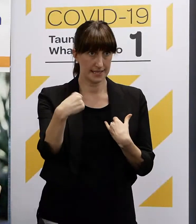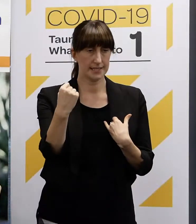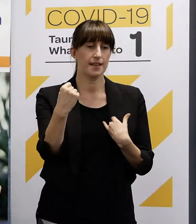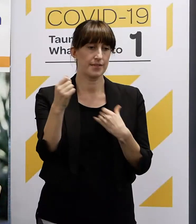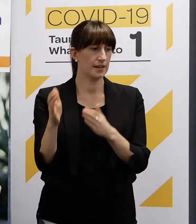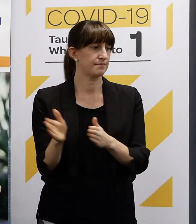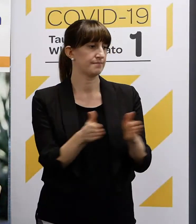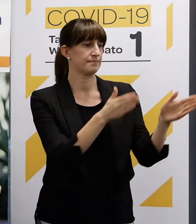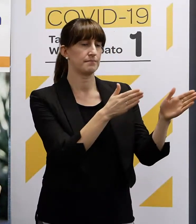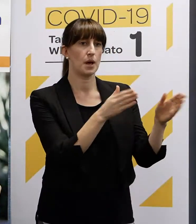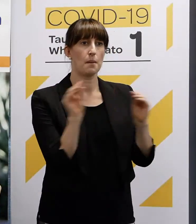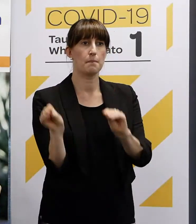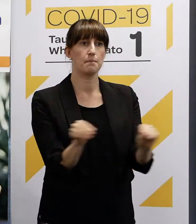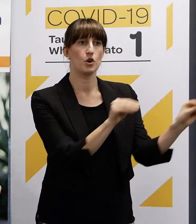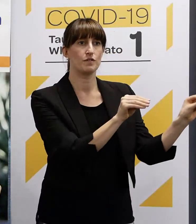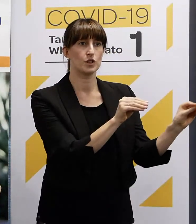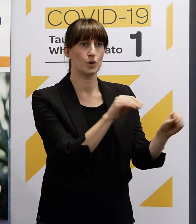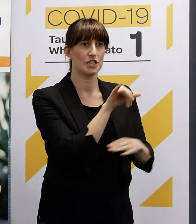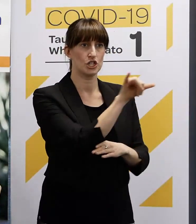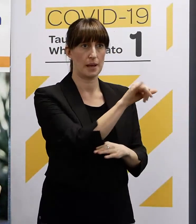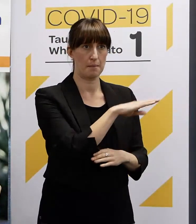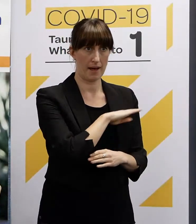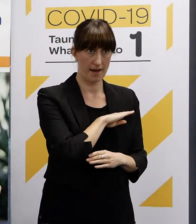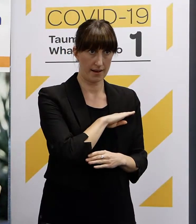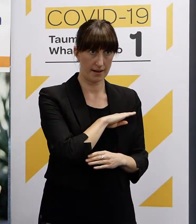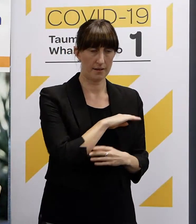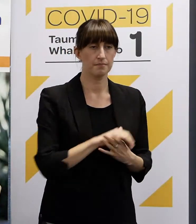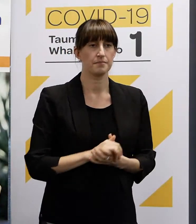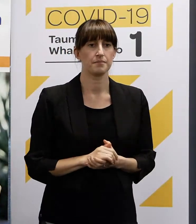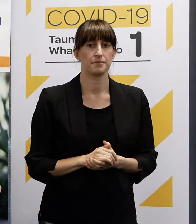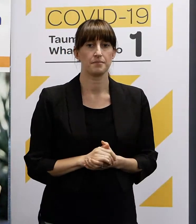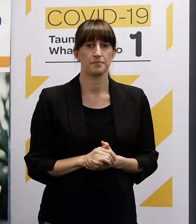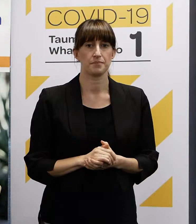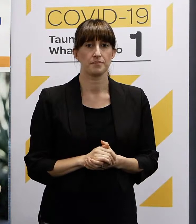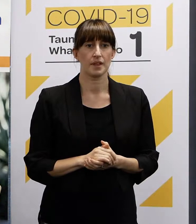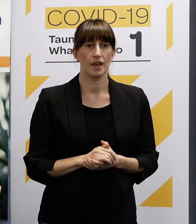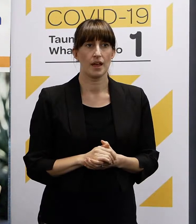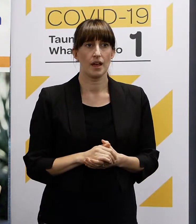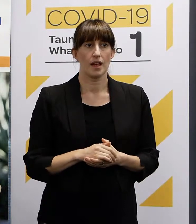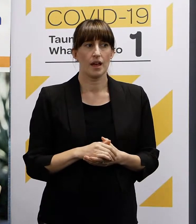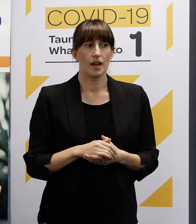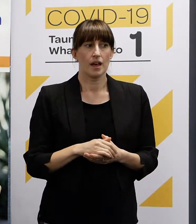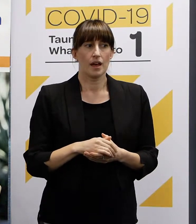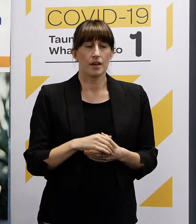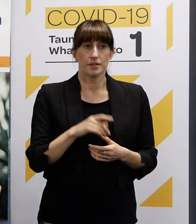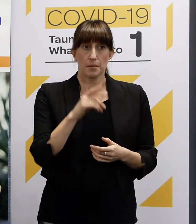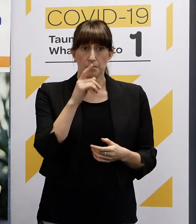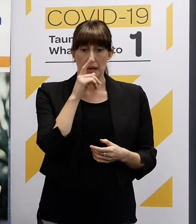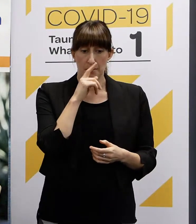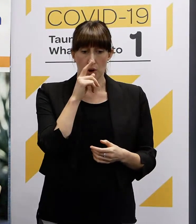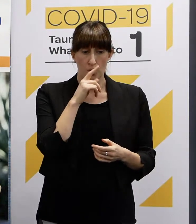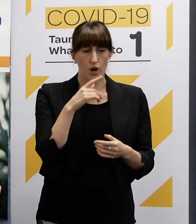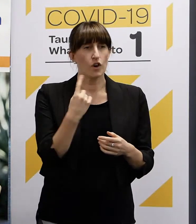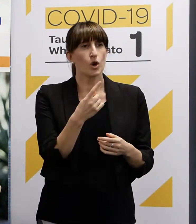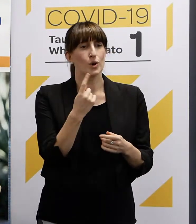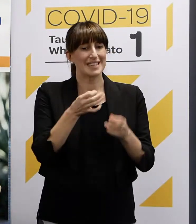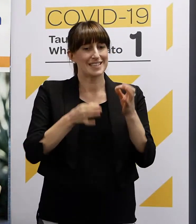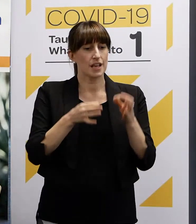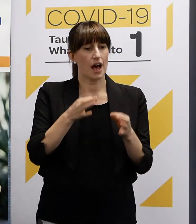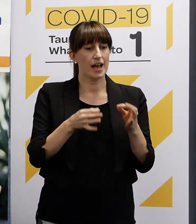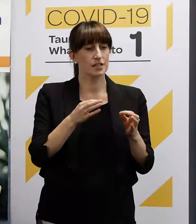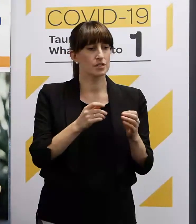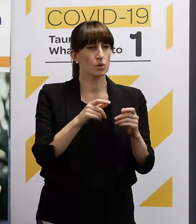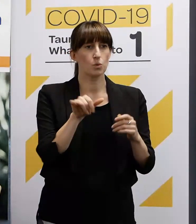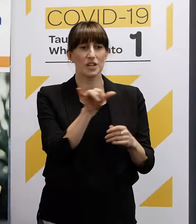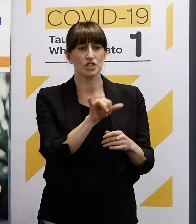to that Jet Part facility. But the overall then allocation of people to hotels sits with the all of government managed